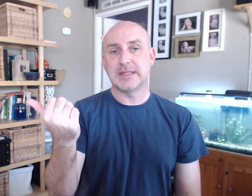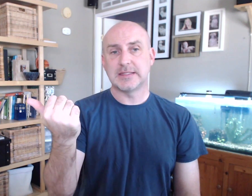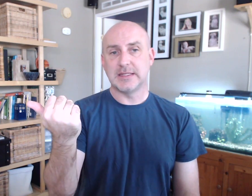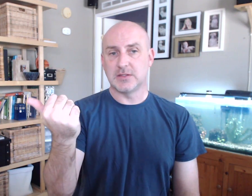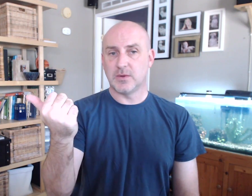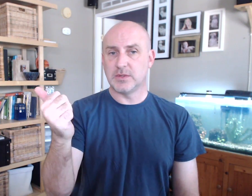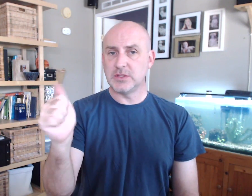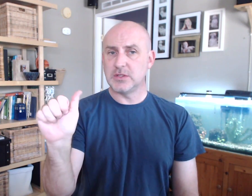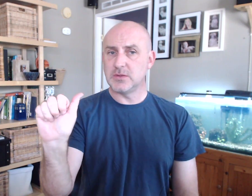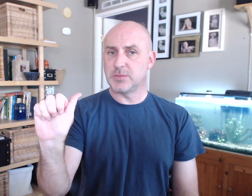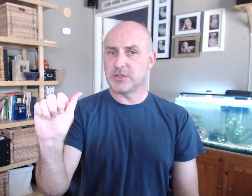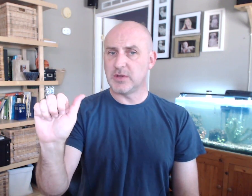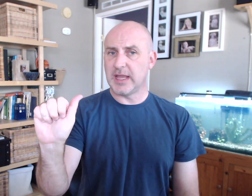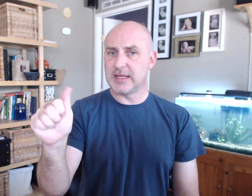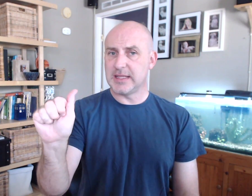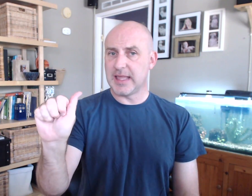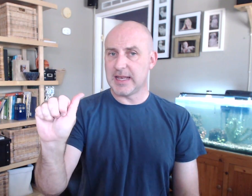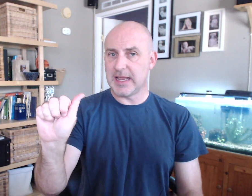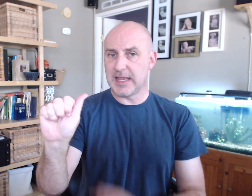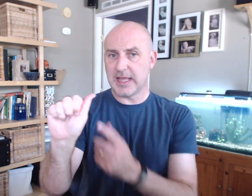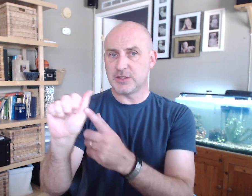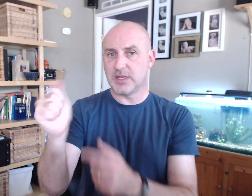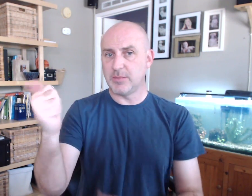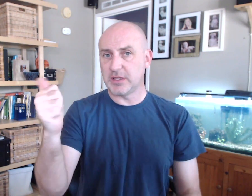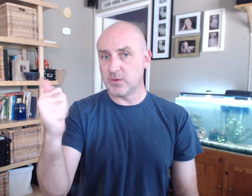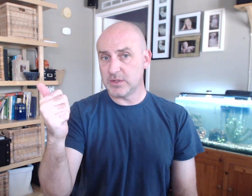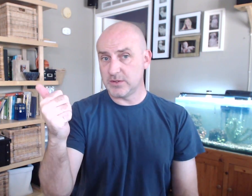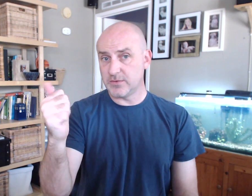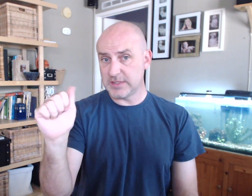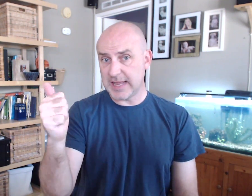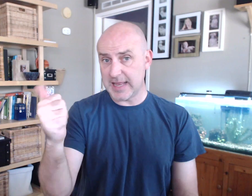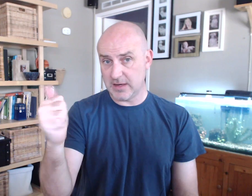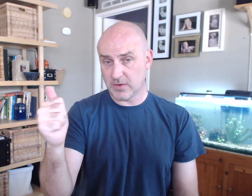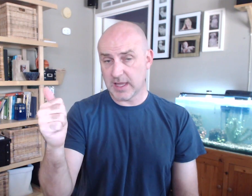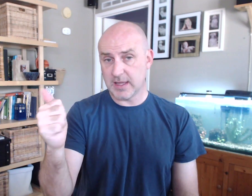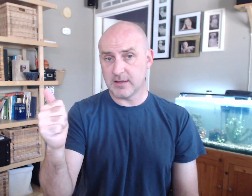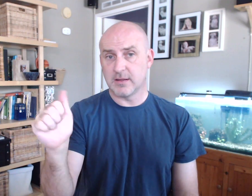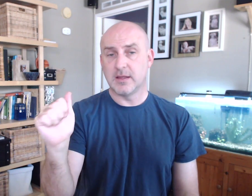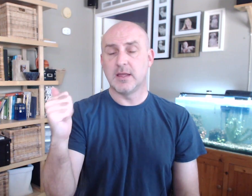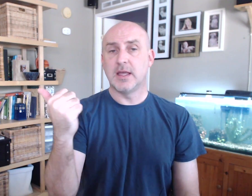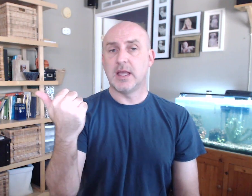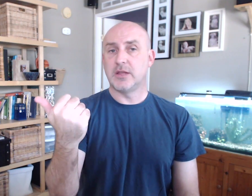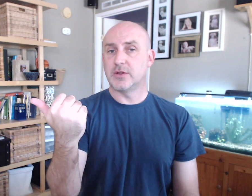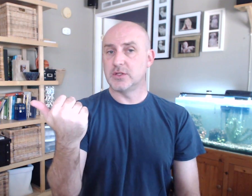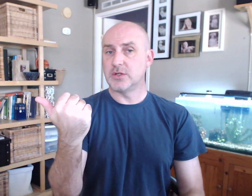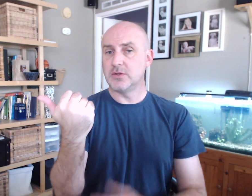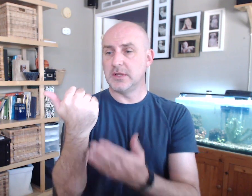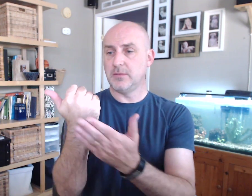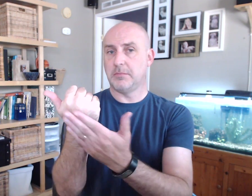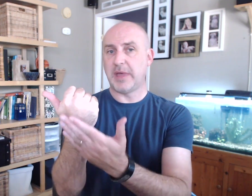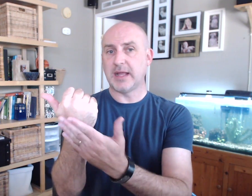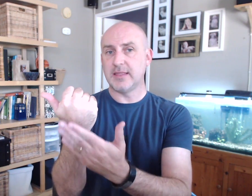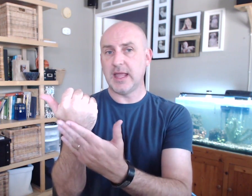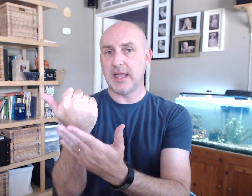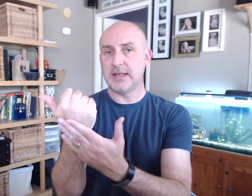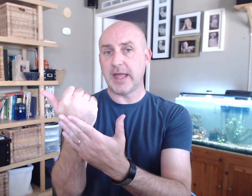16. So what I want you to do is put your hand in that A hand shape like you would do for 10, okay? And you're going to turn it back of the hand